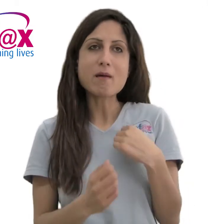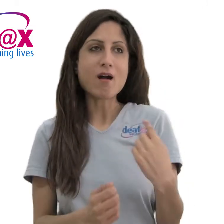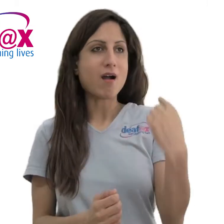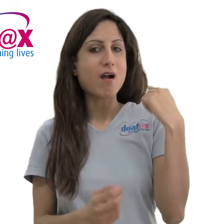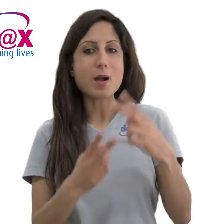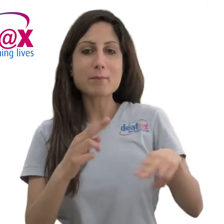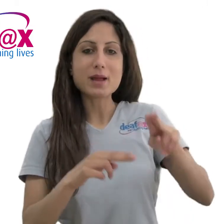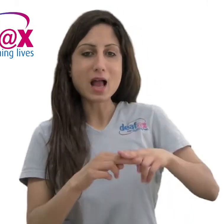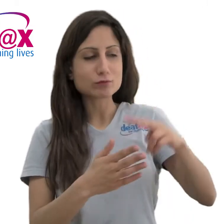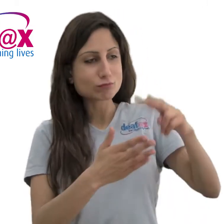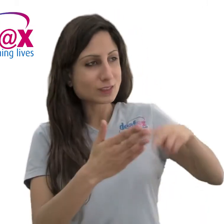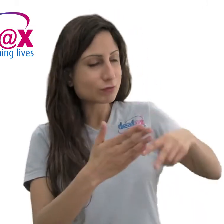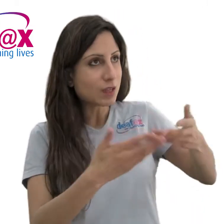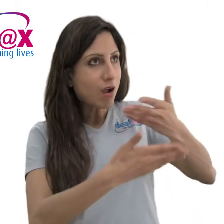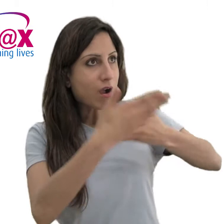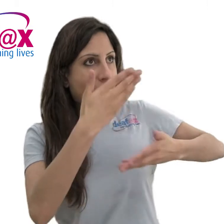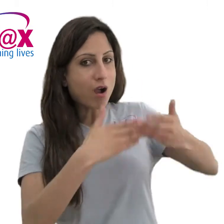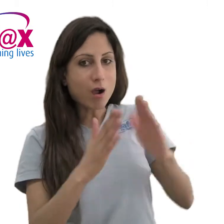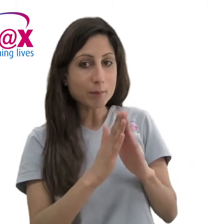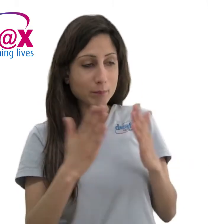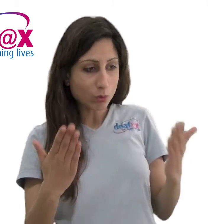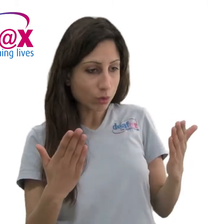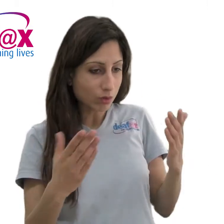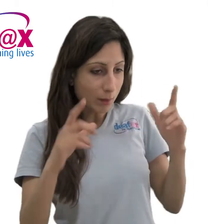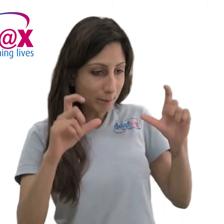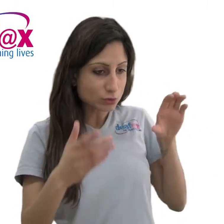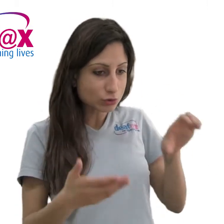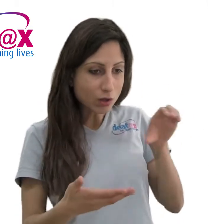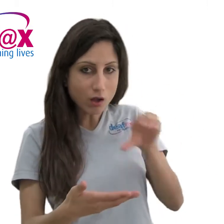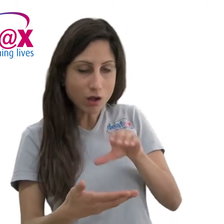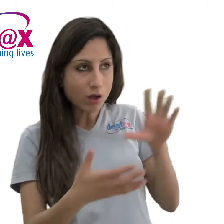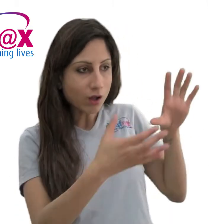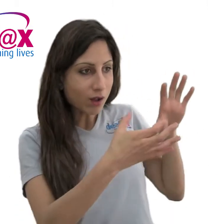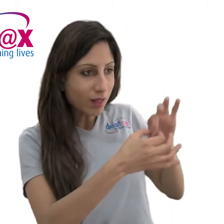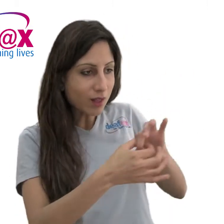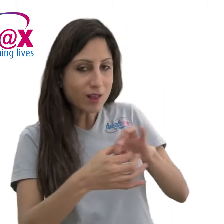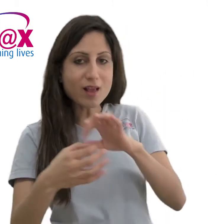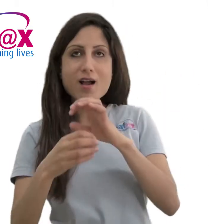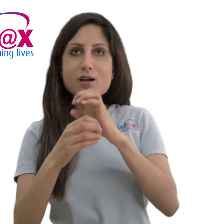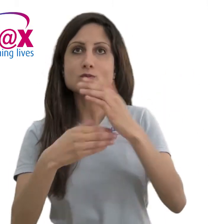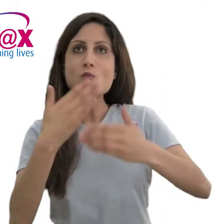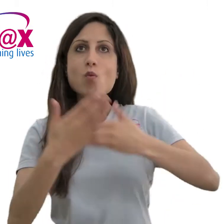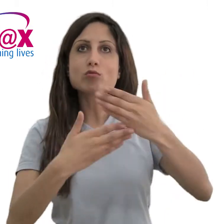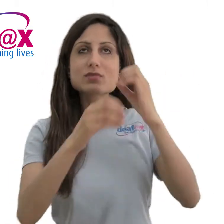So how do you teach a love of reading? I remember my parents reading to us, showing us pictures and expanding them into